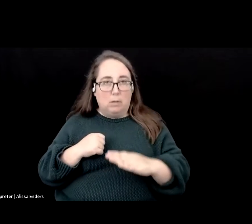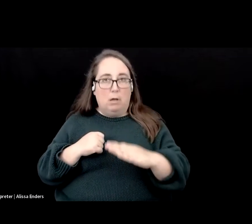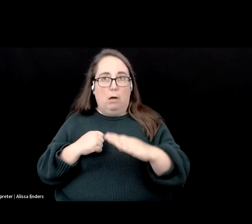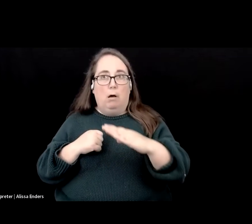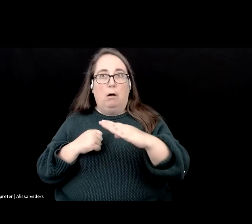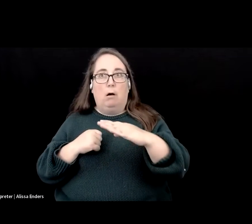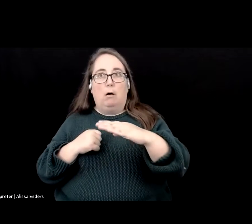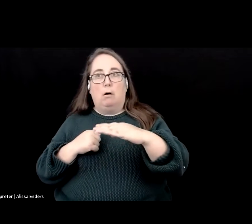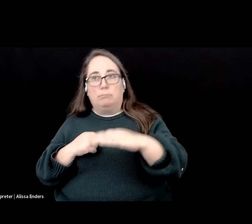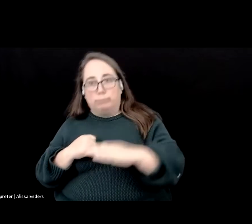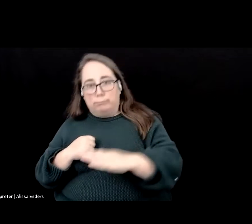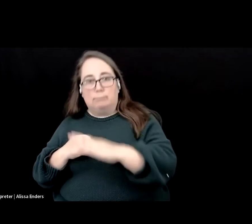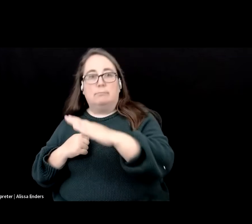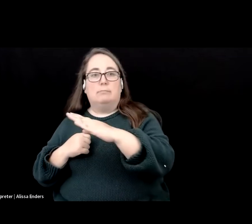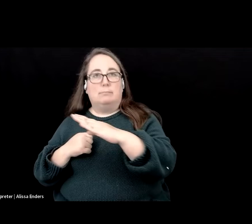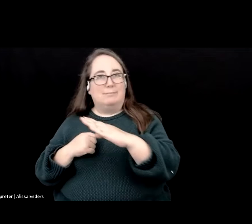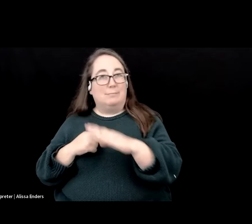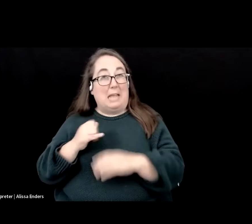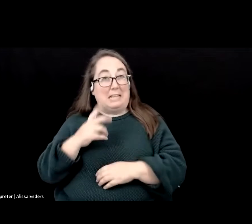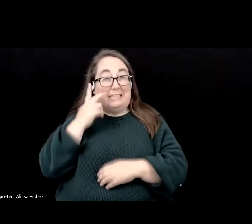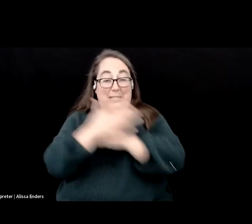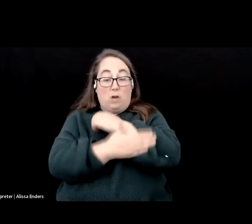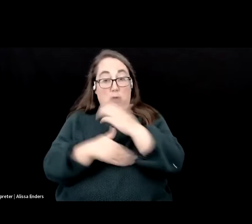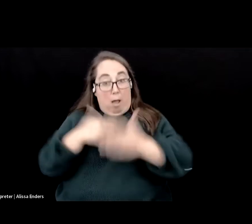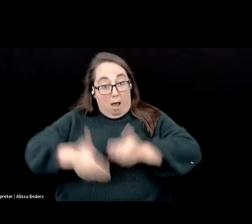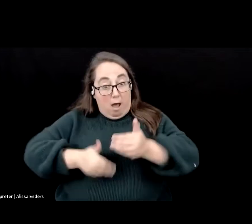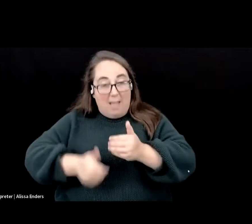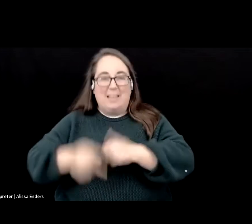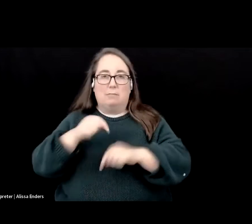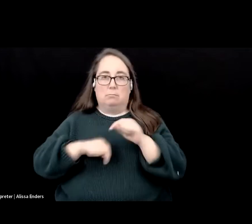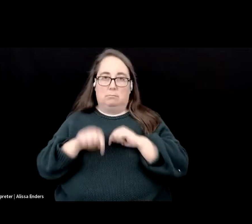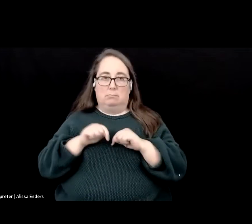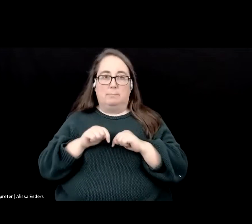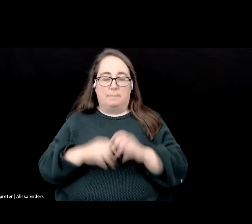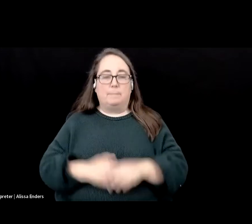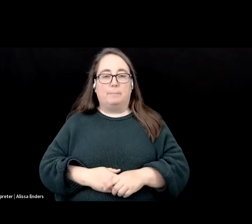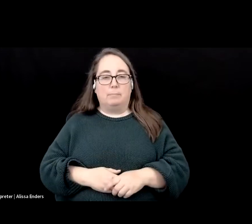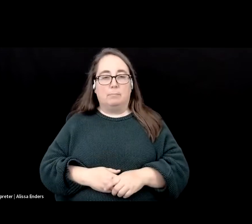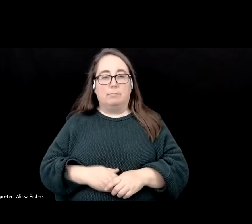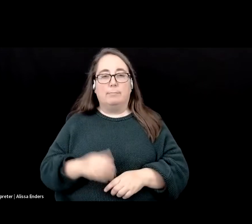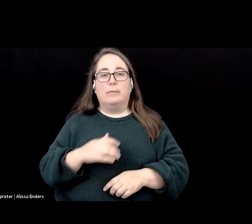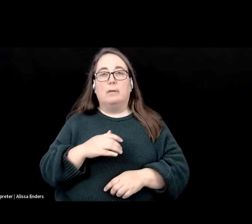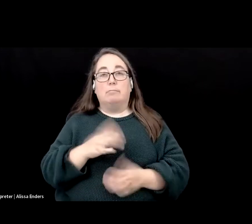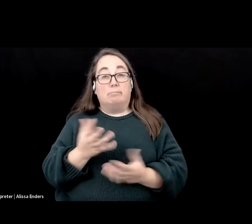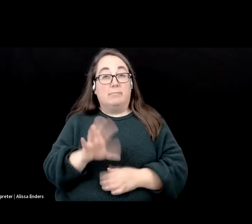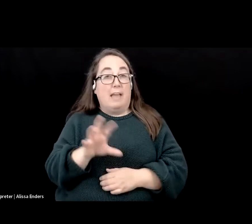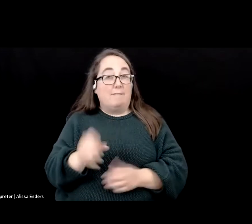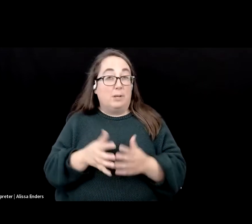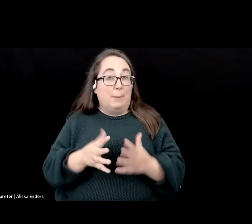the nation took huge steps back. Right? So using the African American experience,